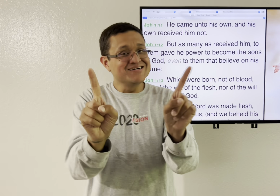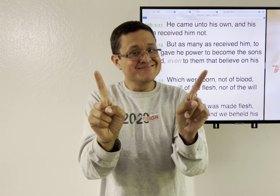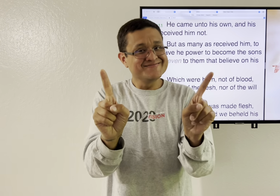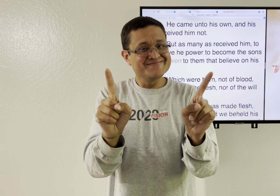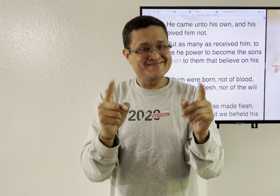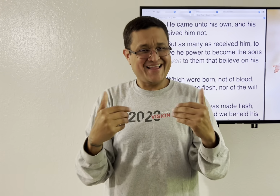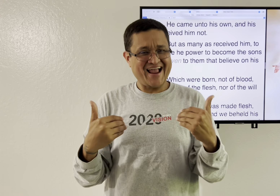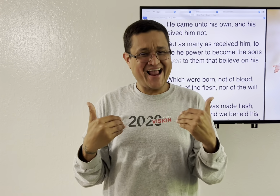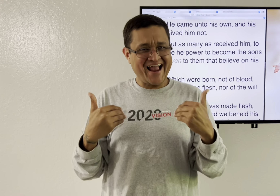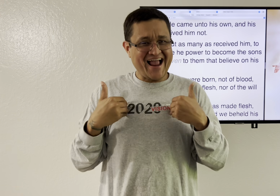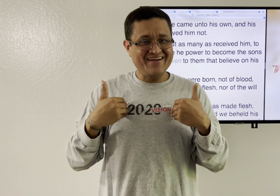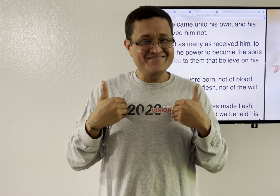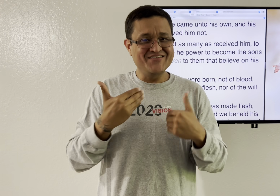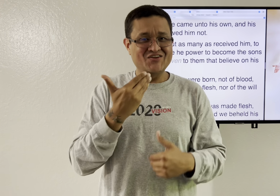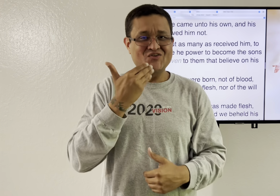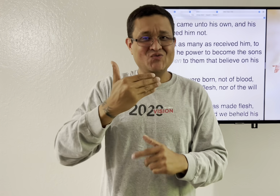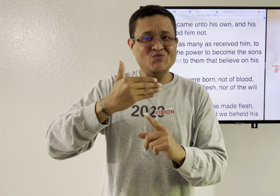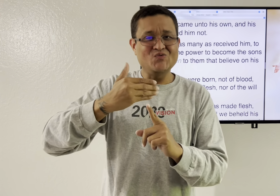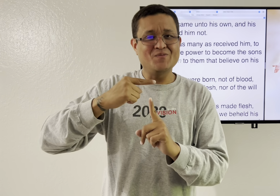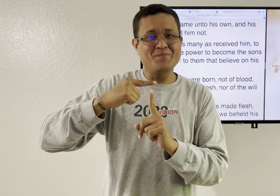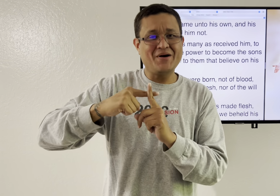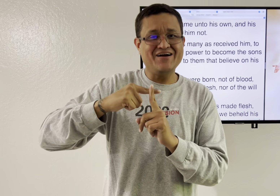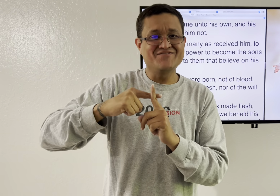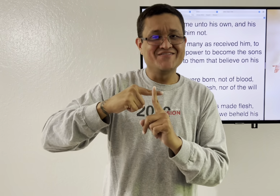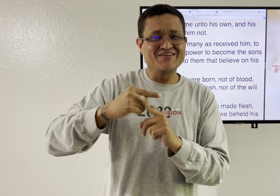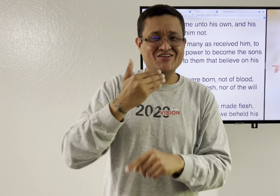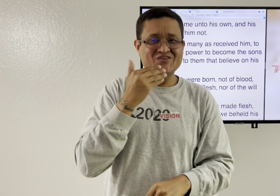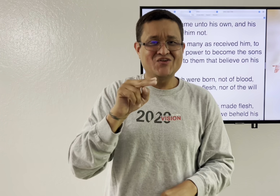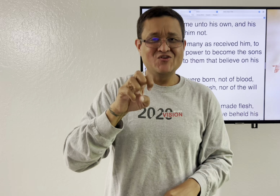But we have good news.